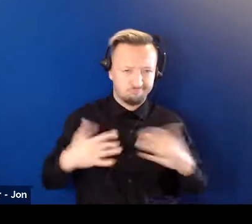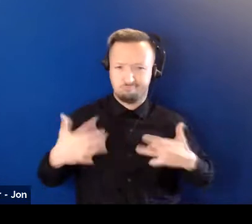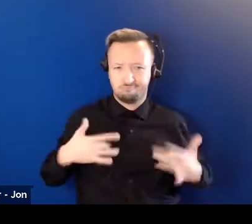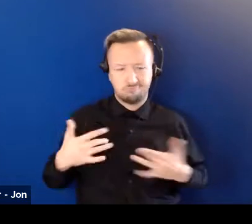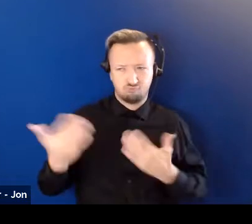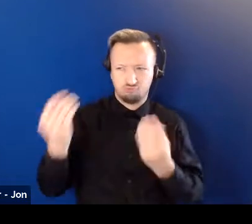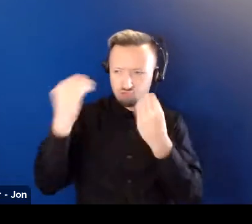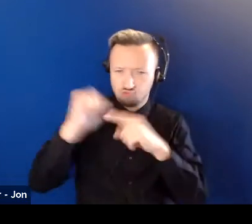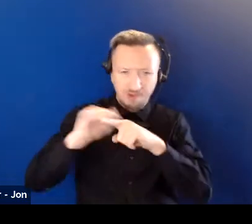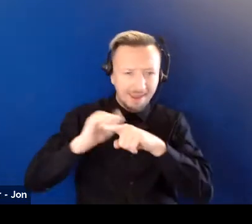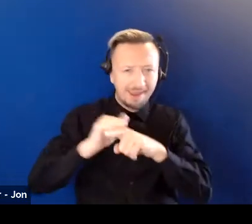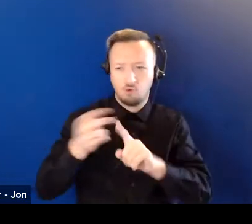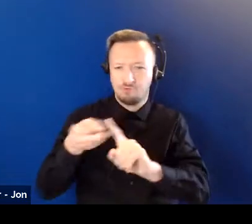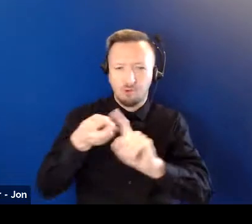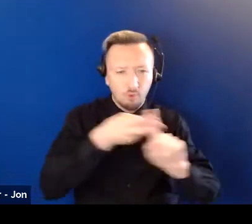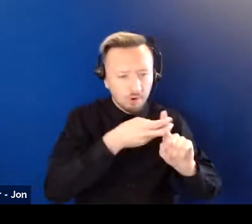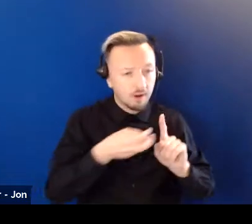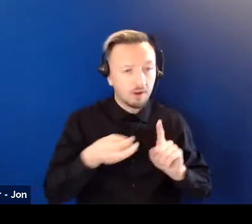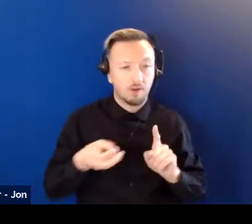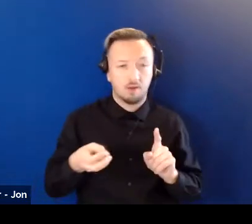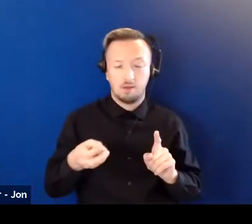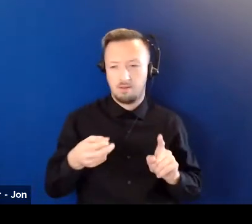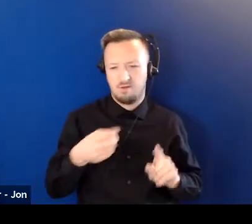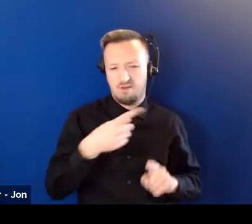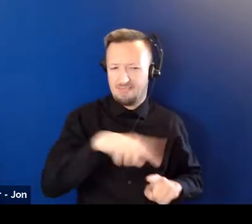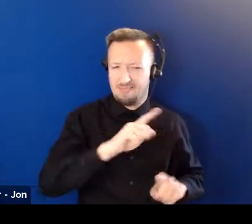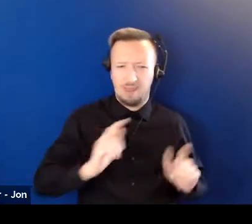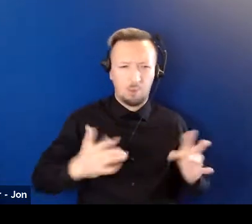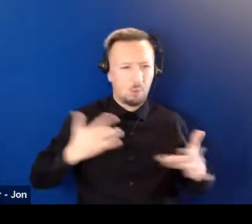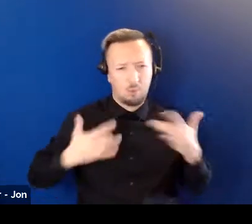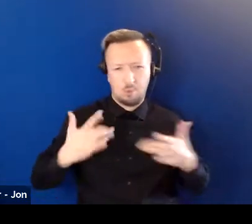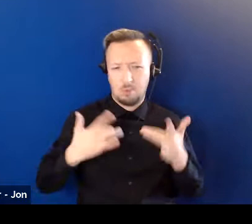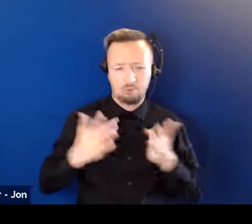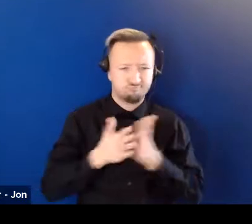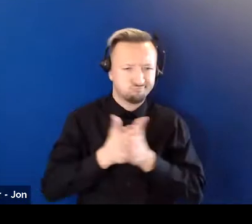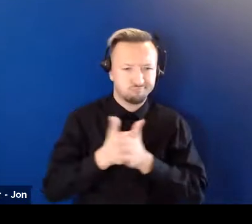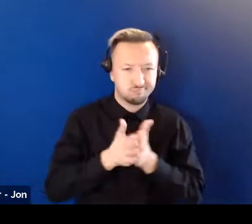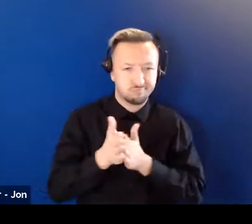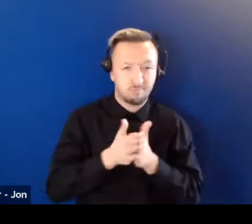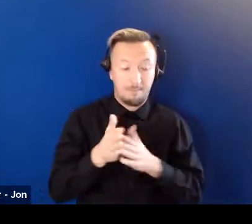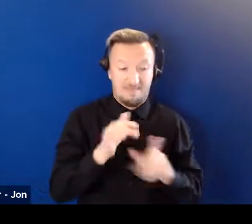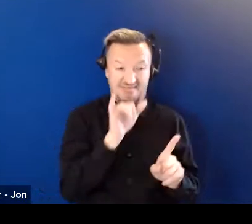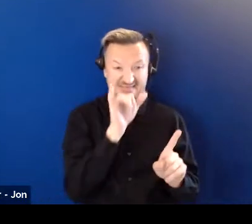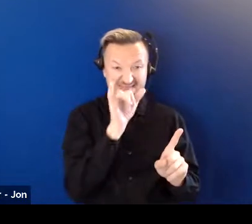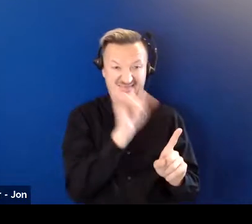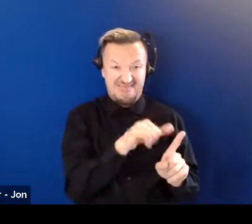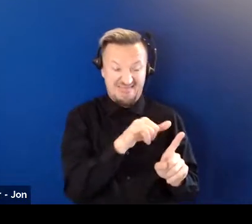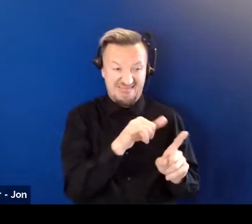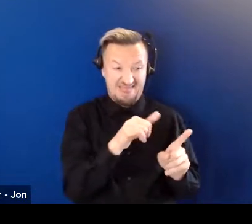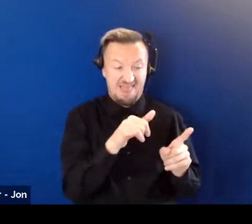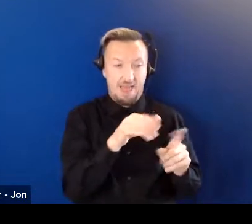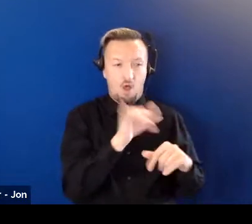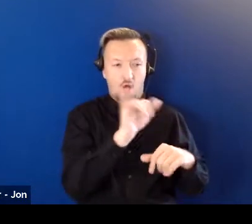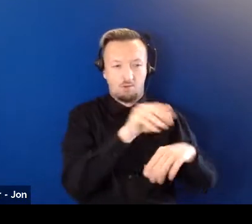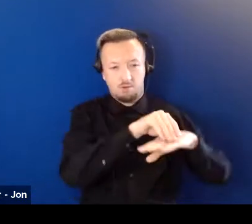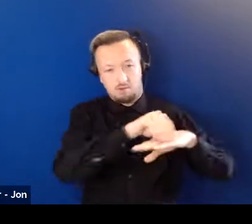training, to start recruiting. They became just really enthusiastic about the whole program, but that's really spilled over into other aspects